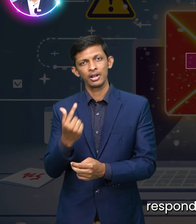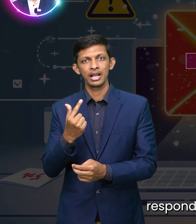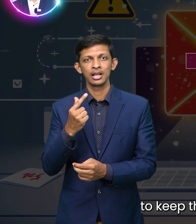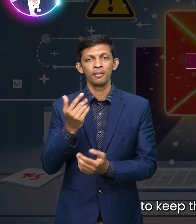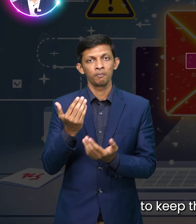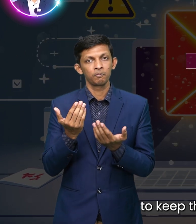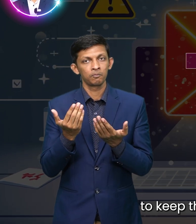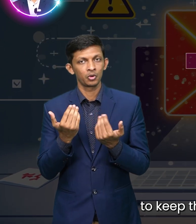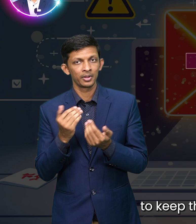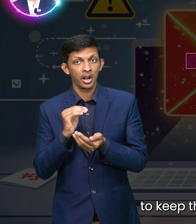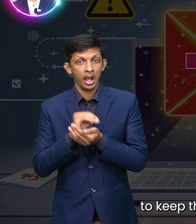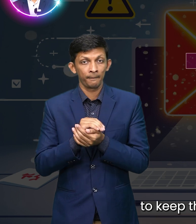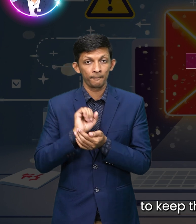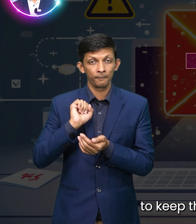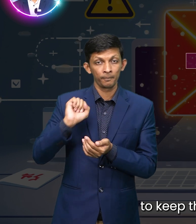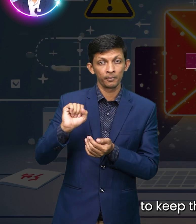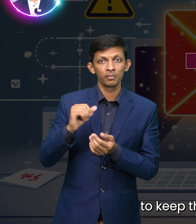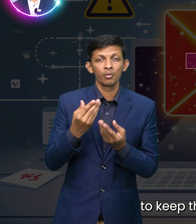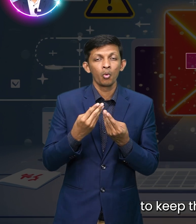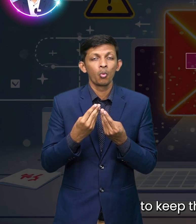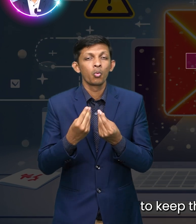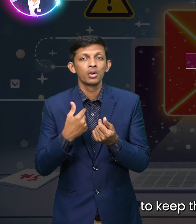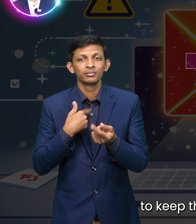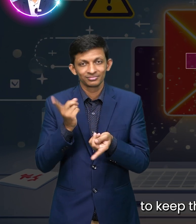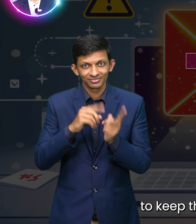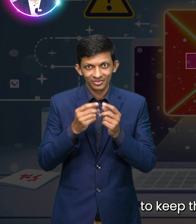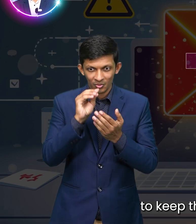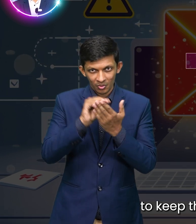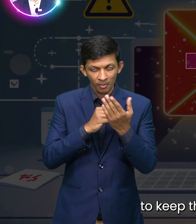possible to keep things moving smoothly.